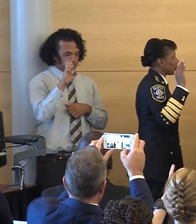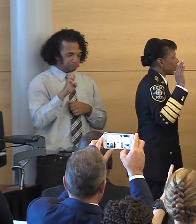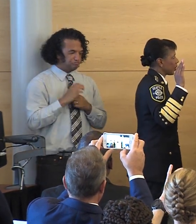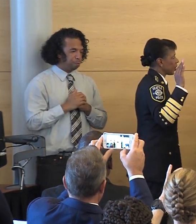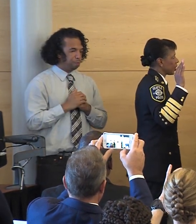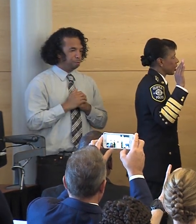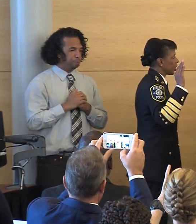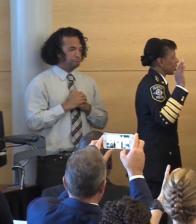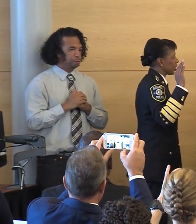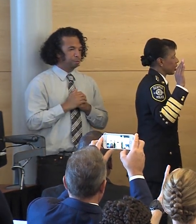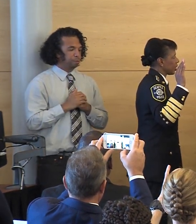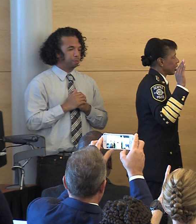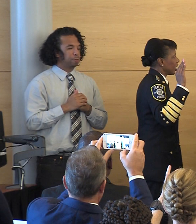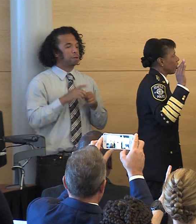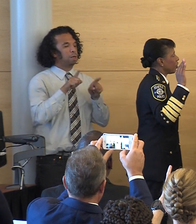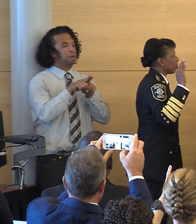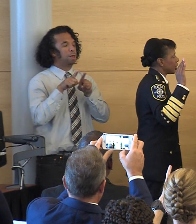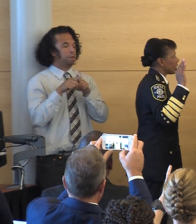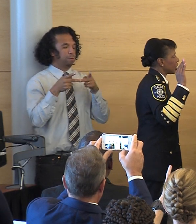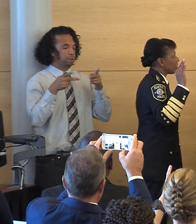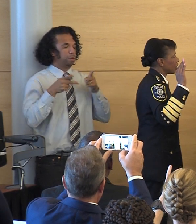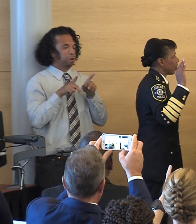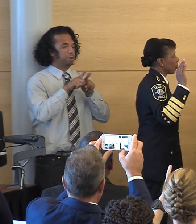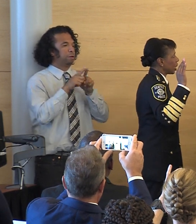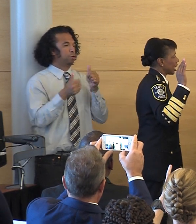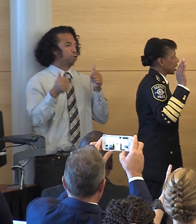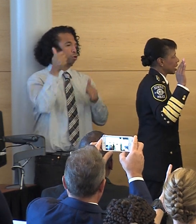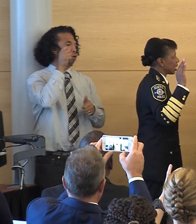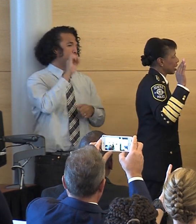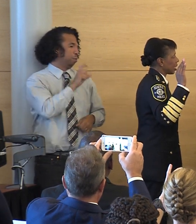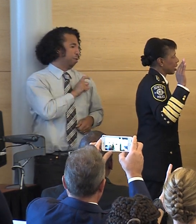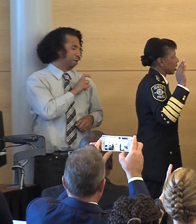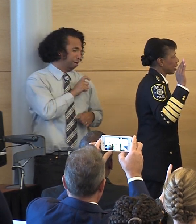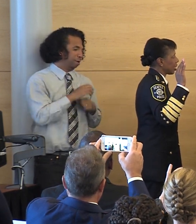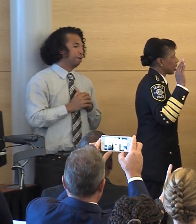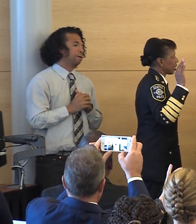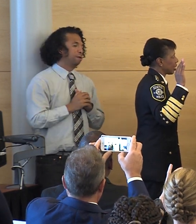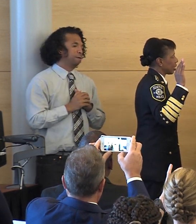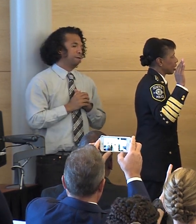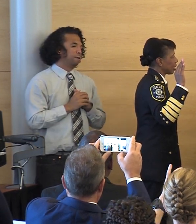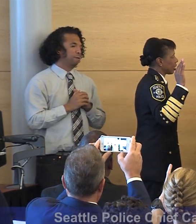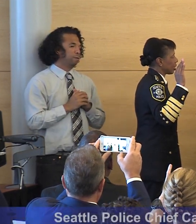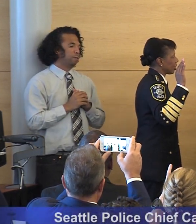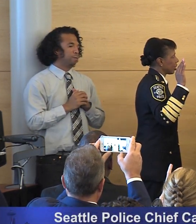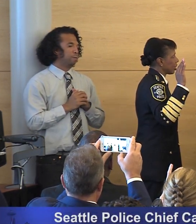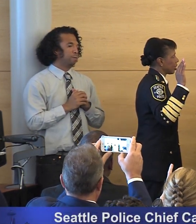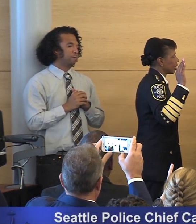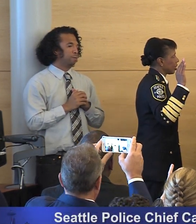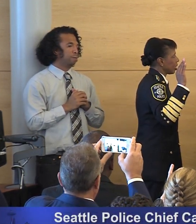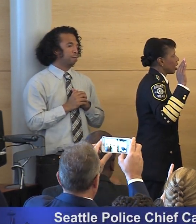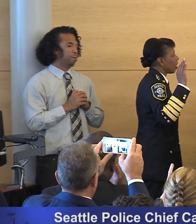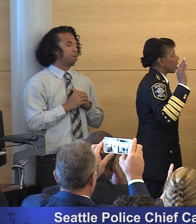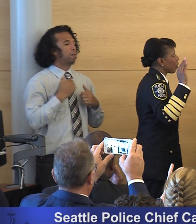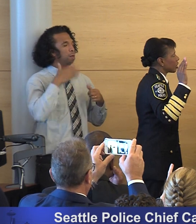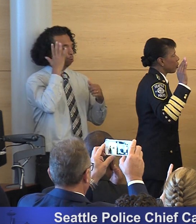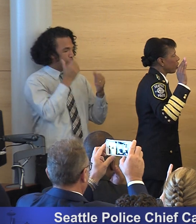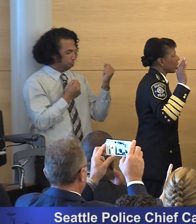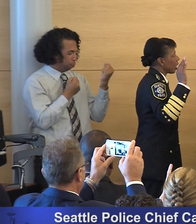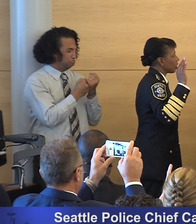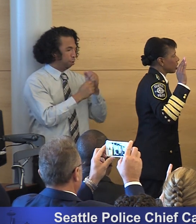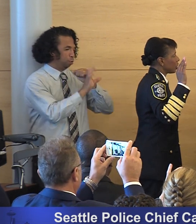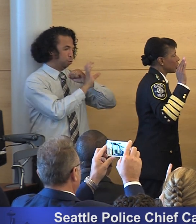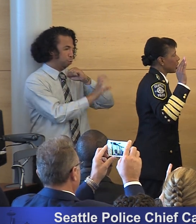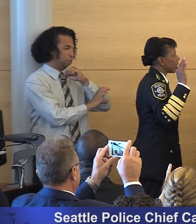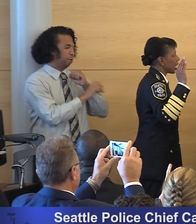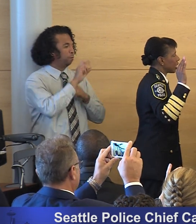Code. For the position of Chief of Police. For the position of Chief of Police. That I will support the Constitution of the United States. That I will support